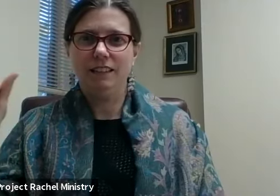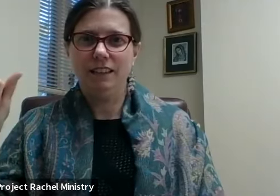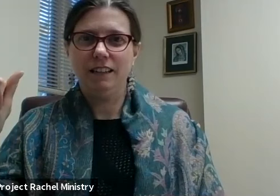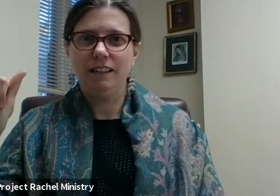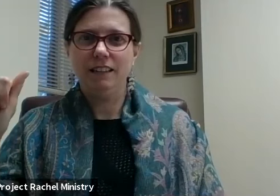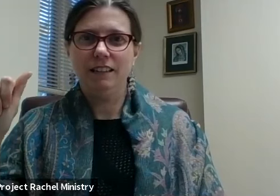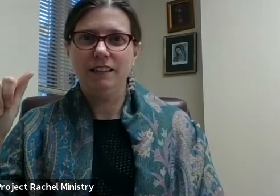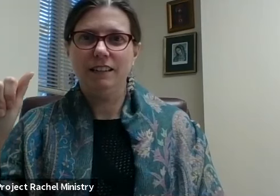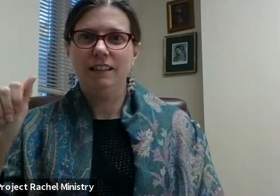A.